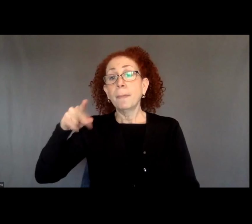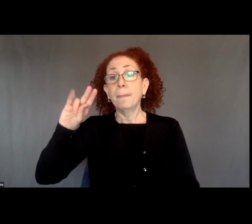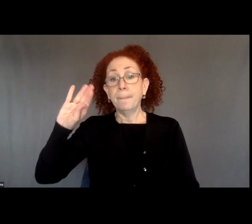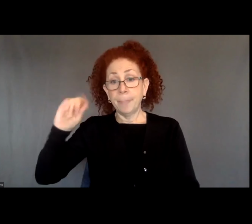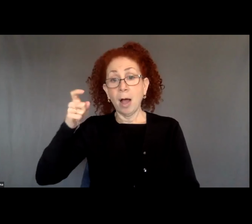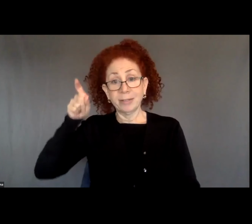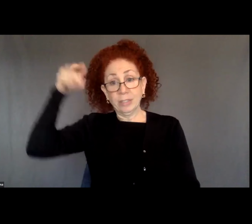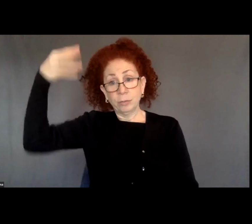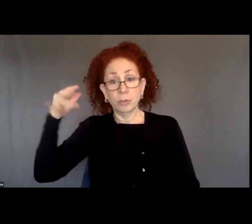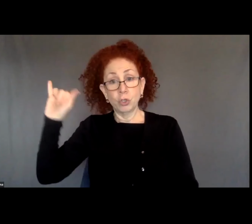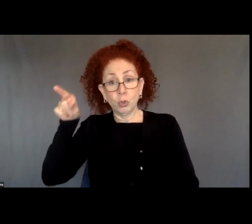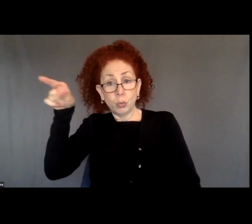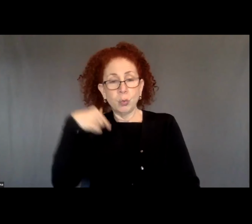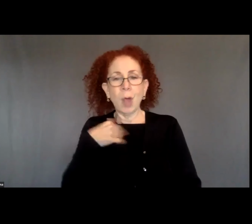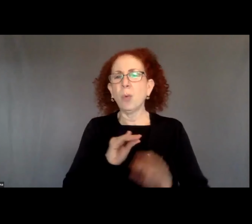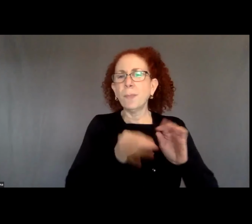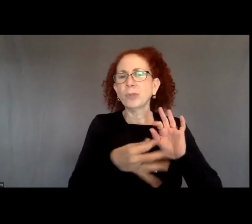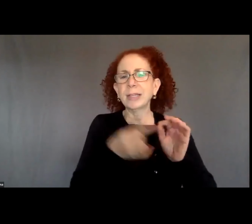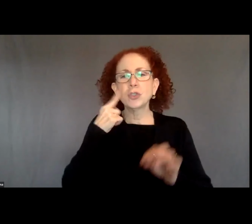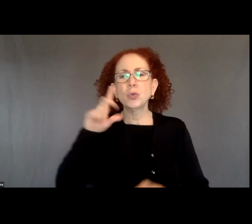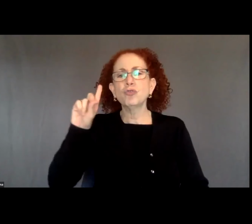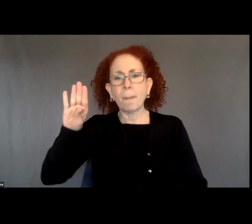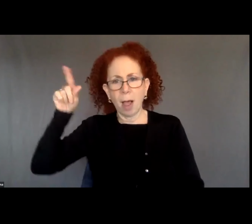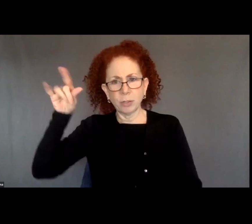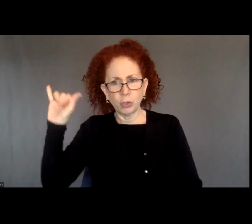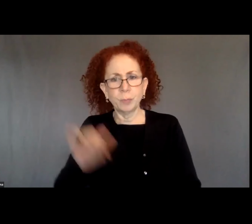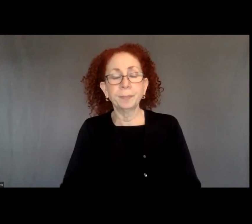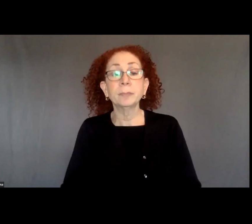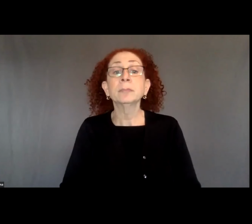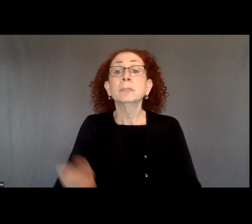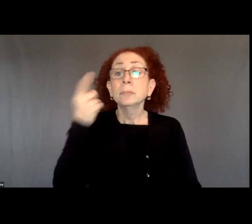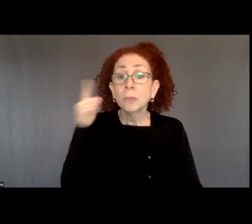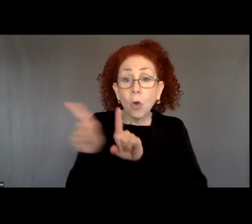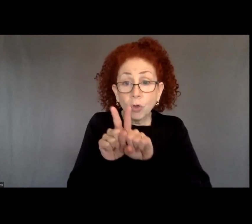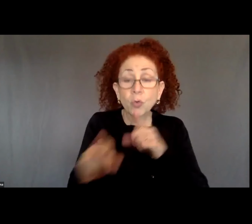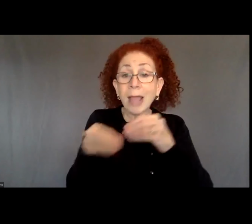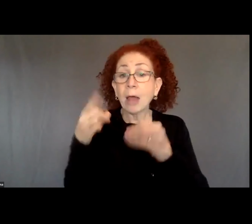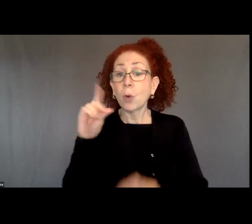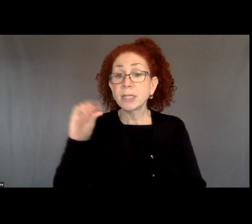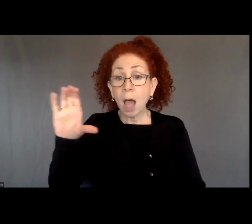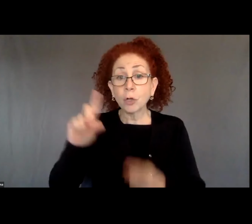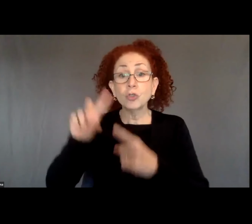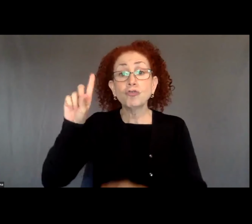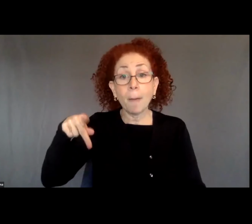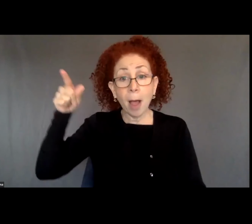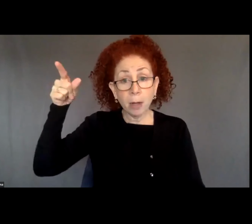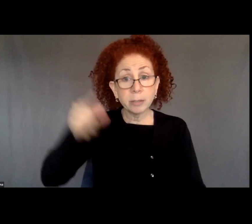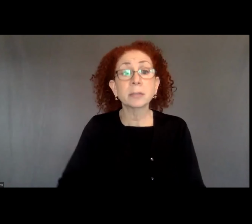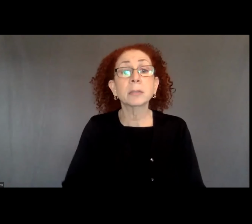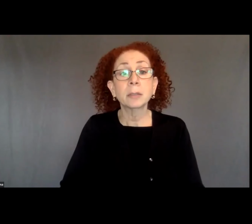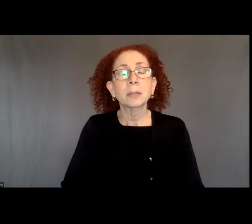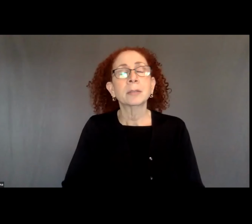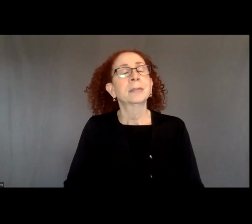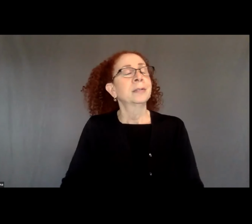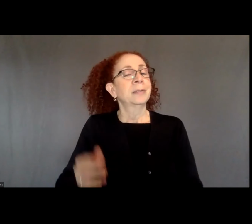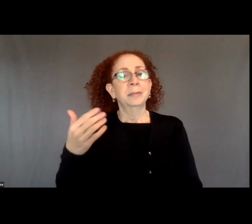Dropbox momentarily. I'd like to add that we've added a document to our Dropbox. There were so many questions coming